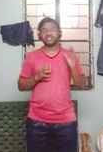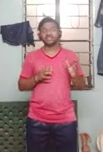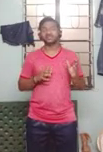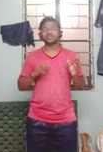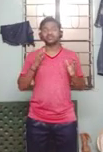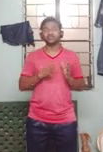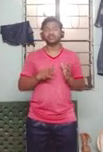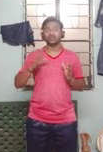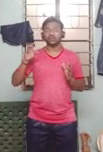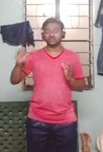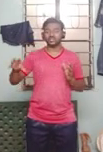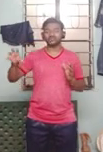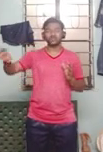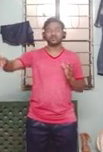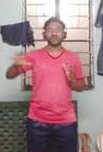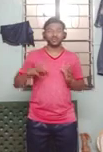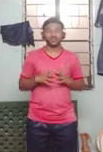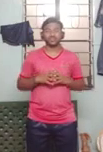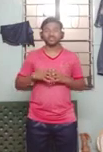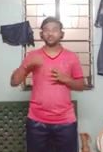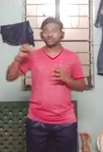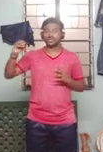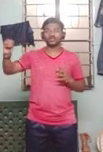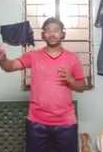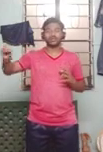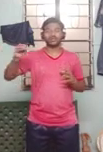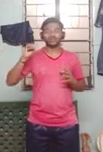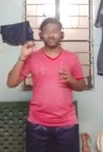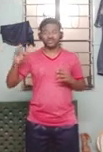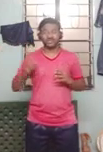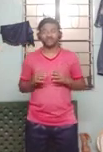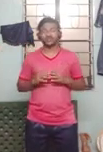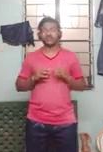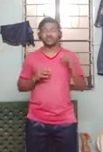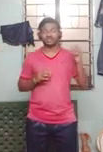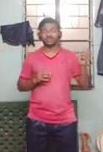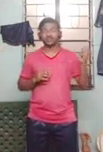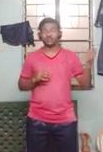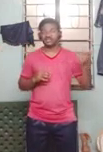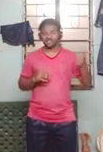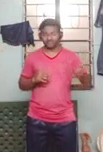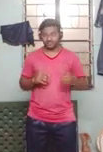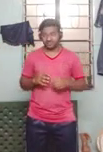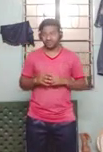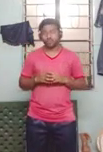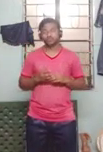can be remove your object from your memory location to get your memory free from that particular object reference.